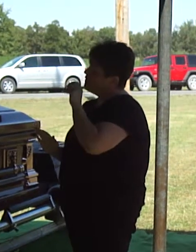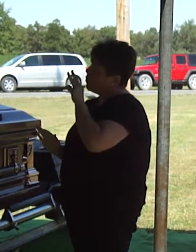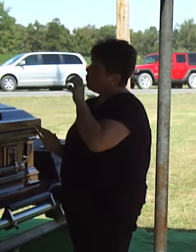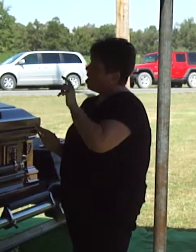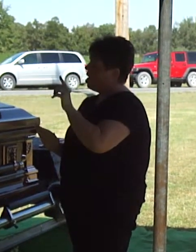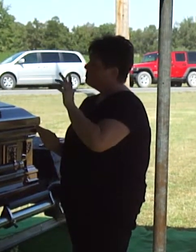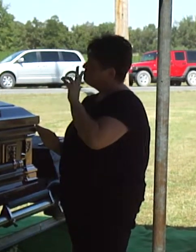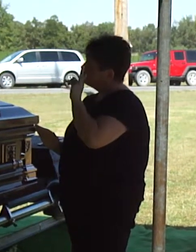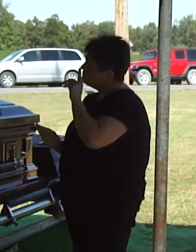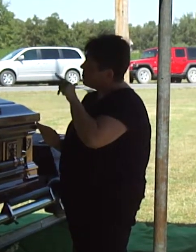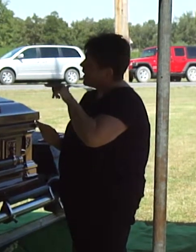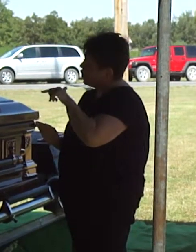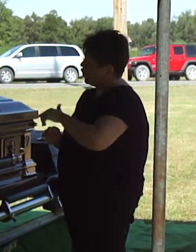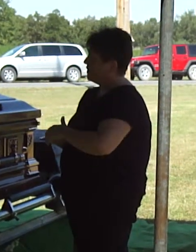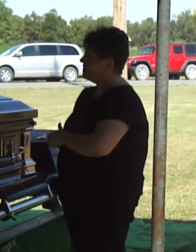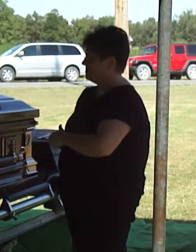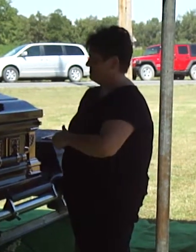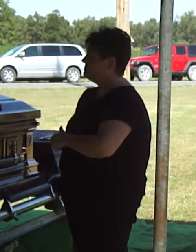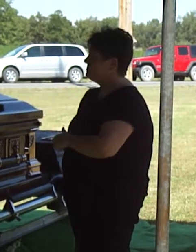Imogene,